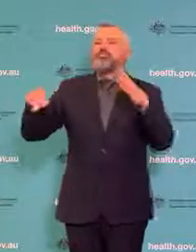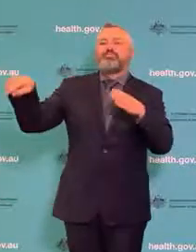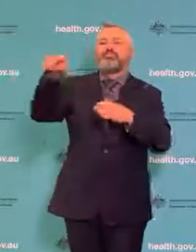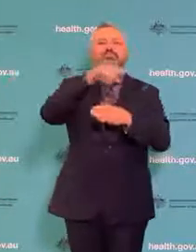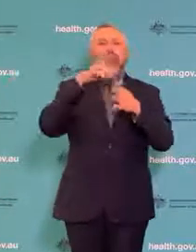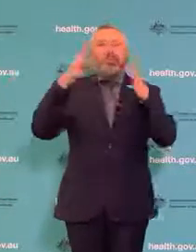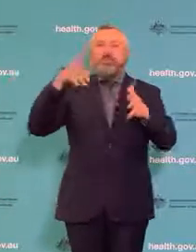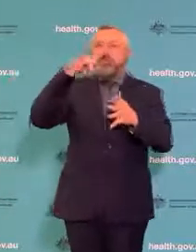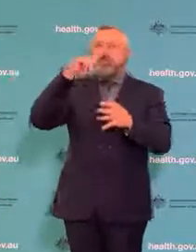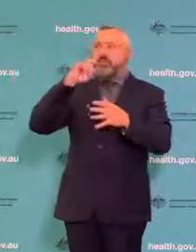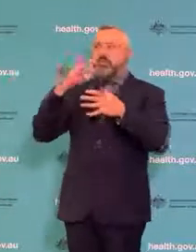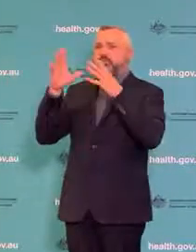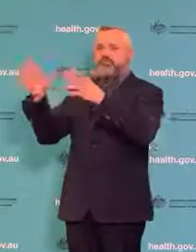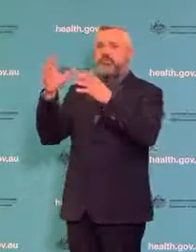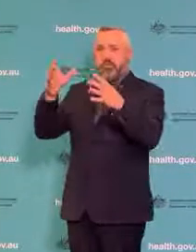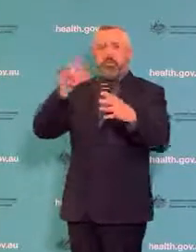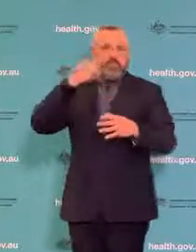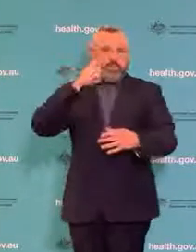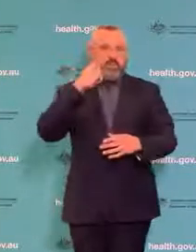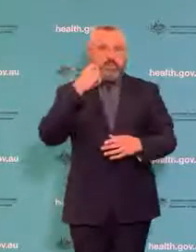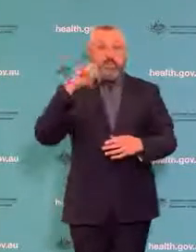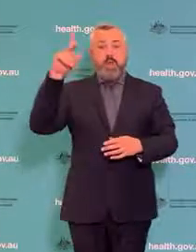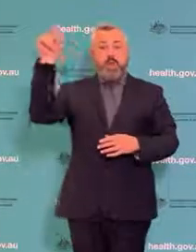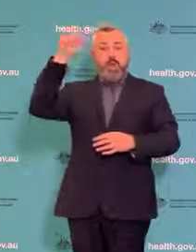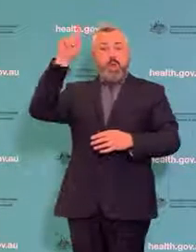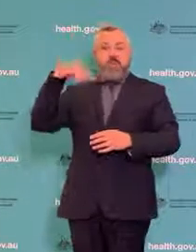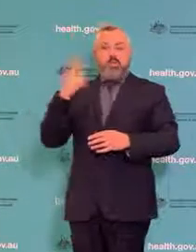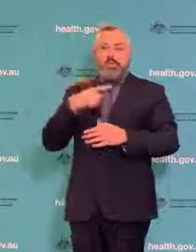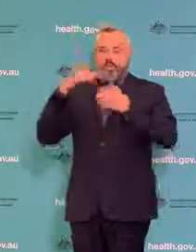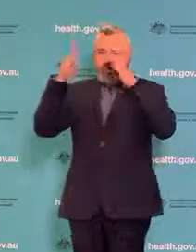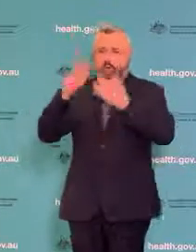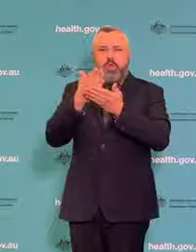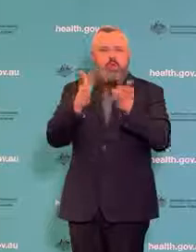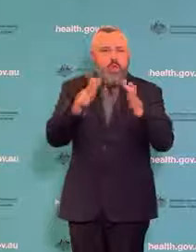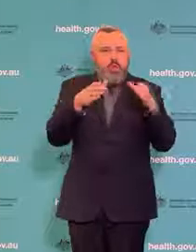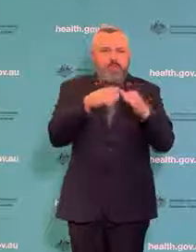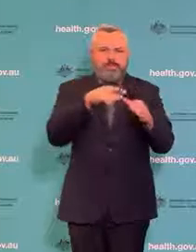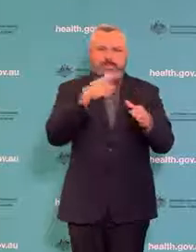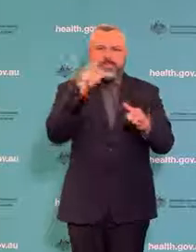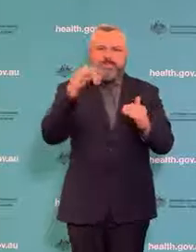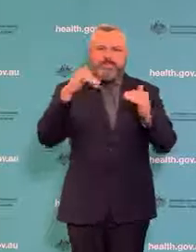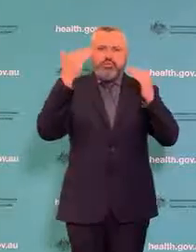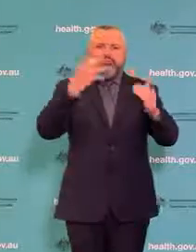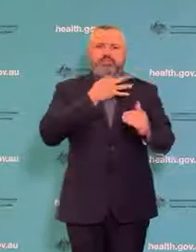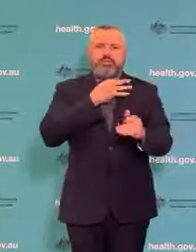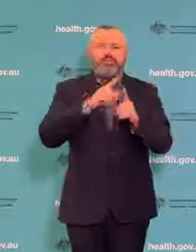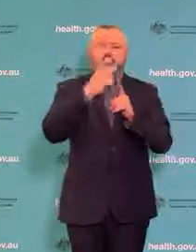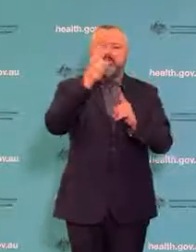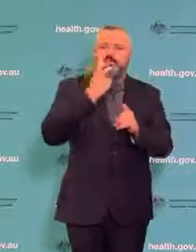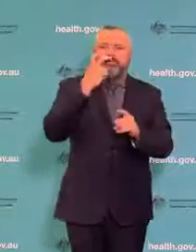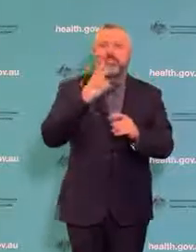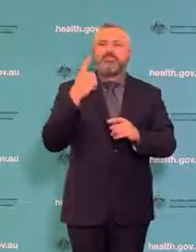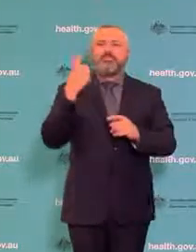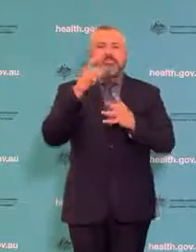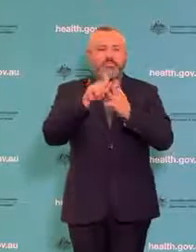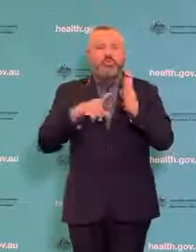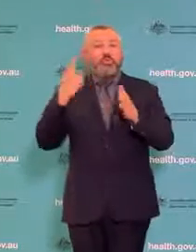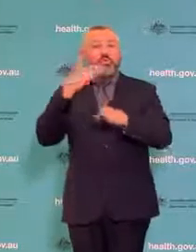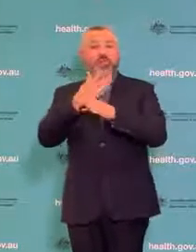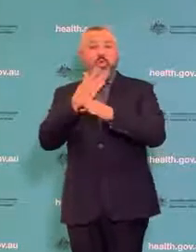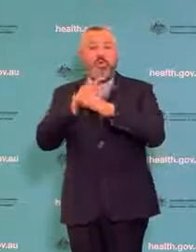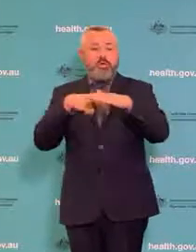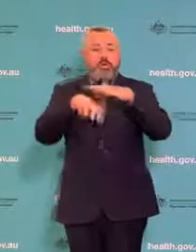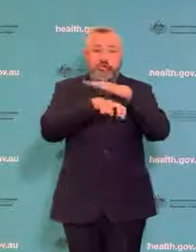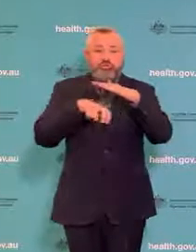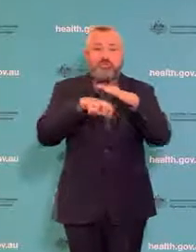we've definitely focused on those most vulnerable, those in aged care and those providing our frontline protection through quarantine. And as